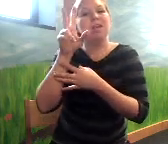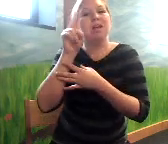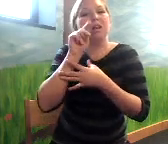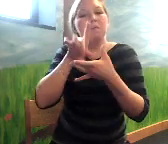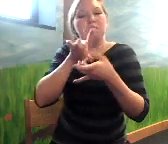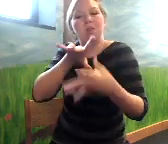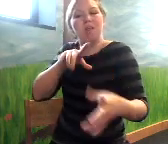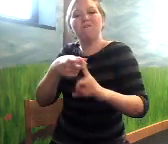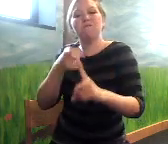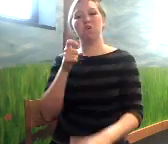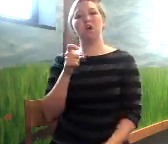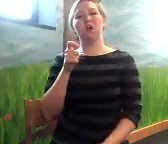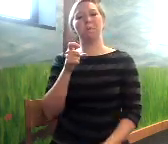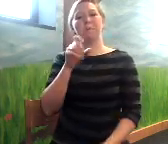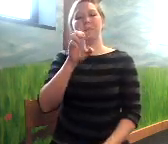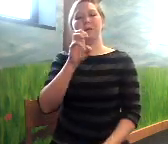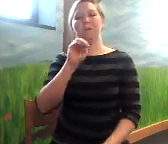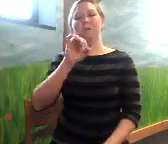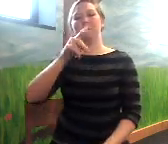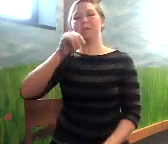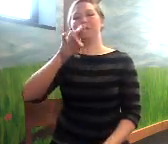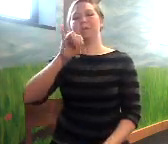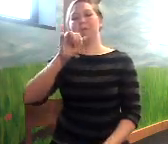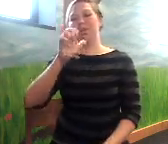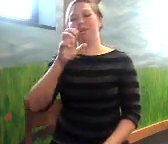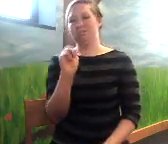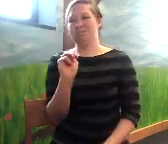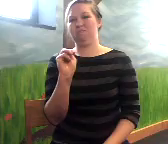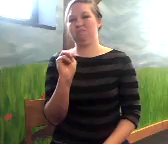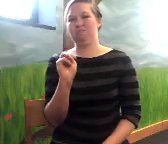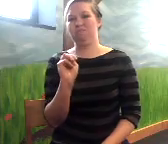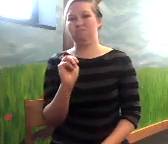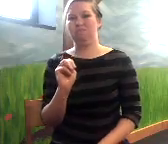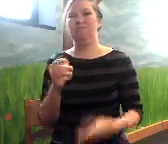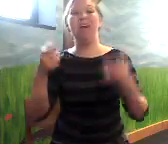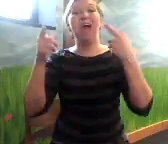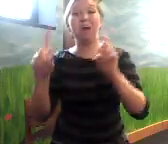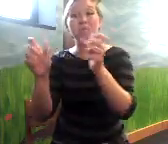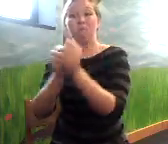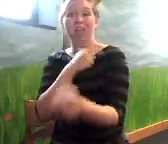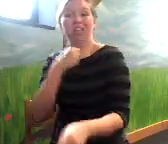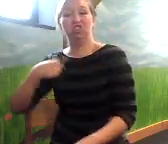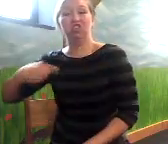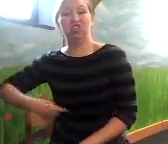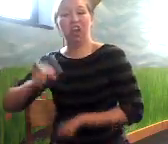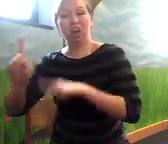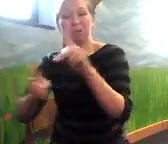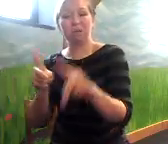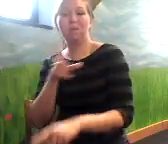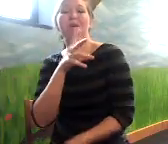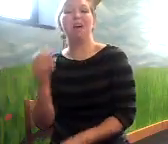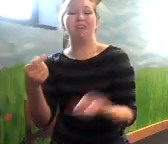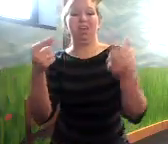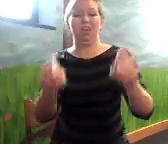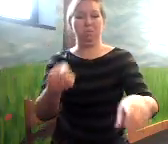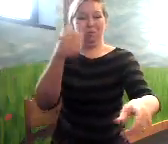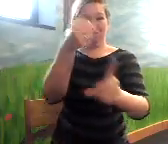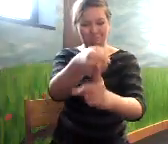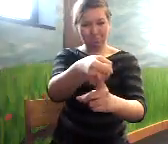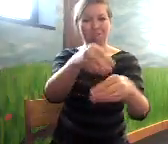French, and then with the Japanese, who occupied, as we know, Vietnam through World War II. So when the U.S. come into